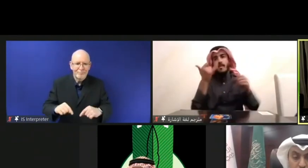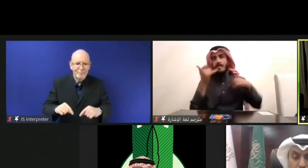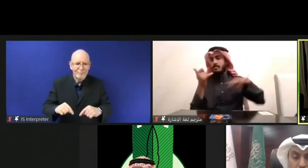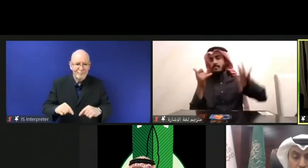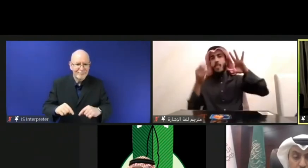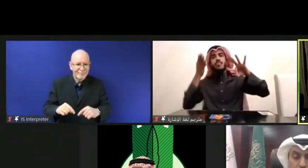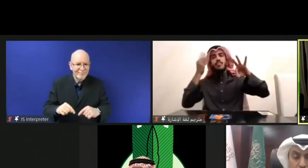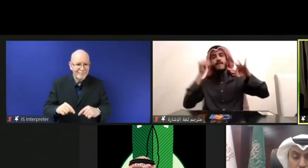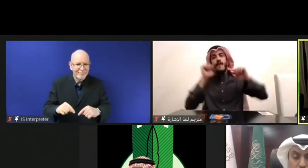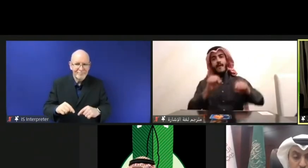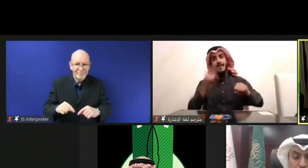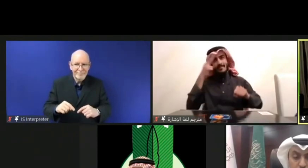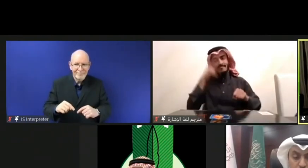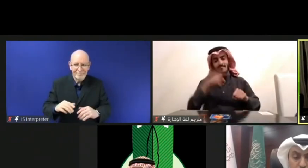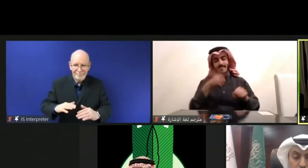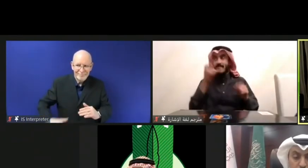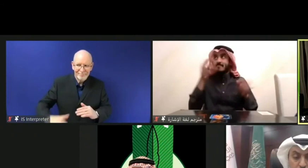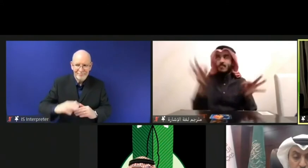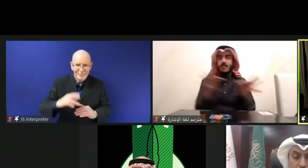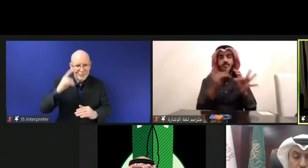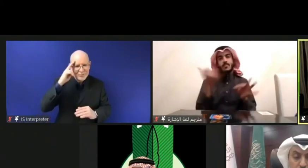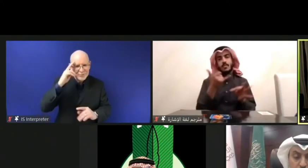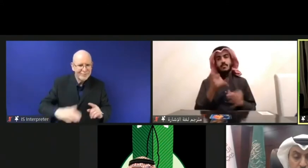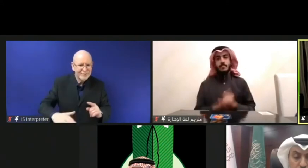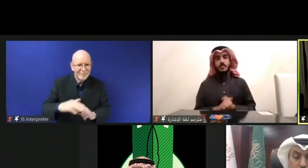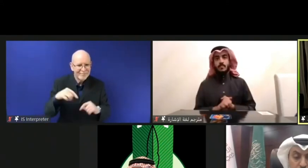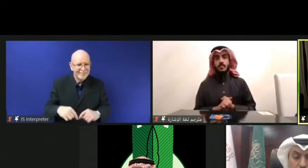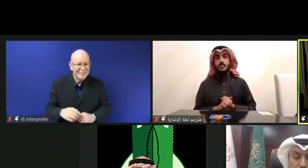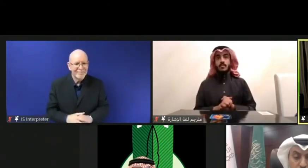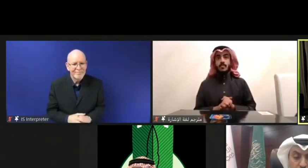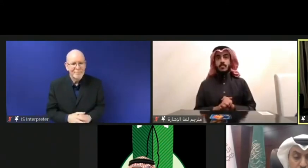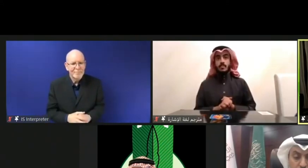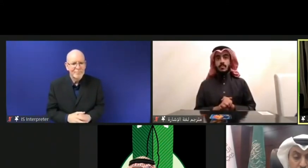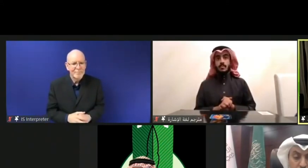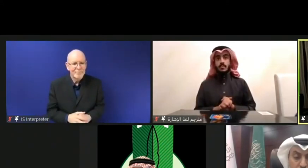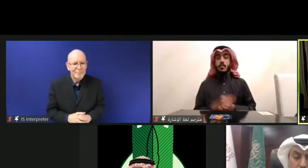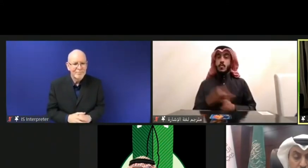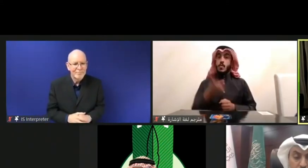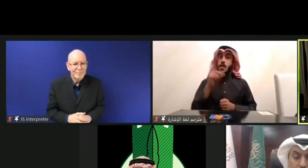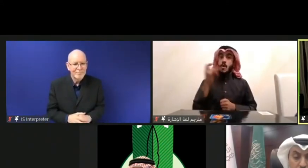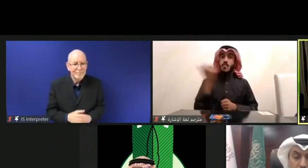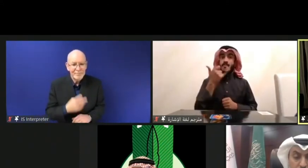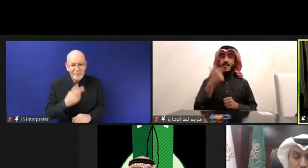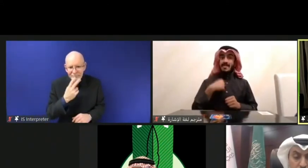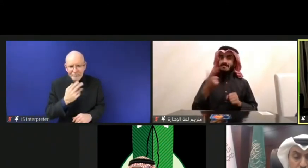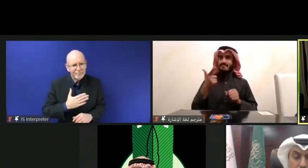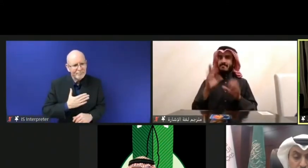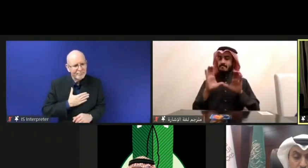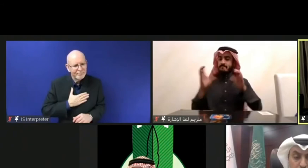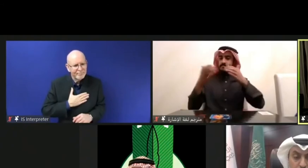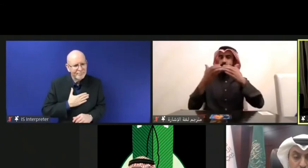So we completed the cycle, the whole ecosystem. And what we do in Qaderoon is we